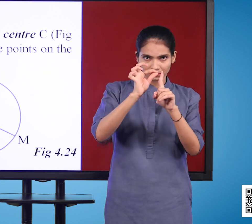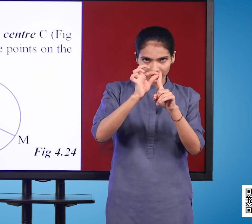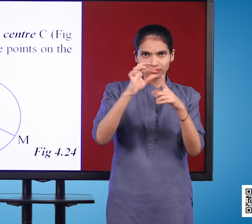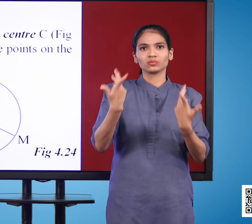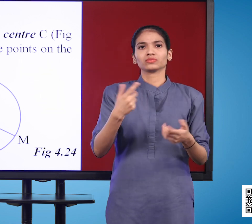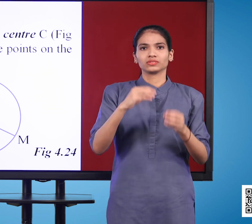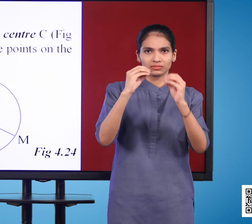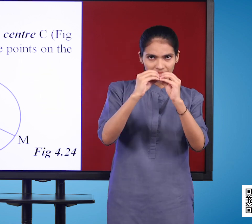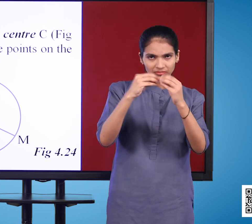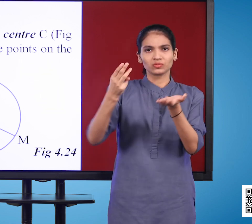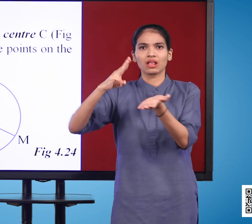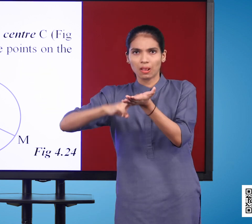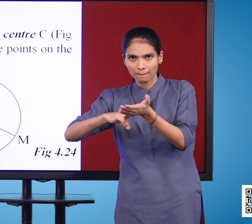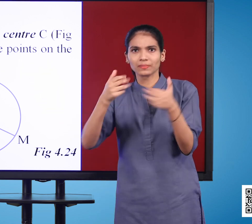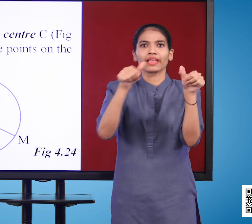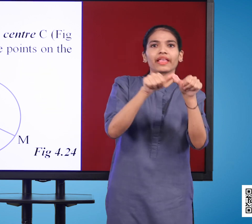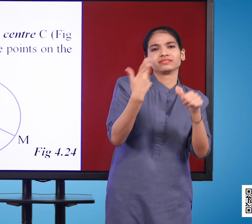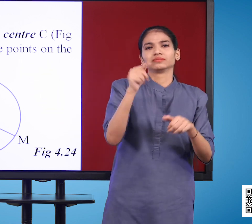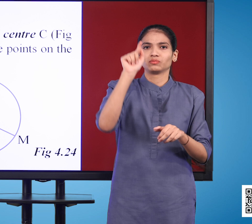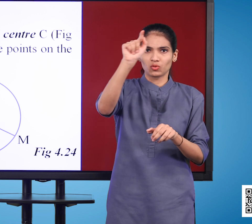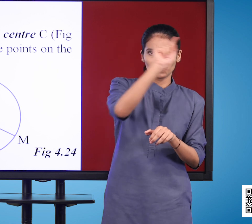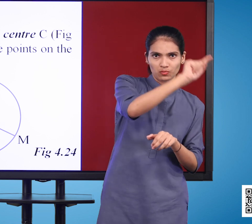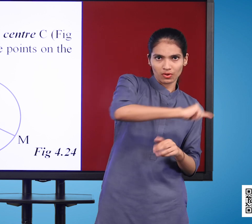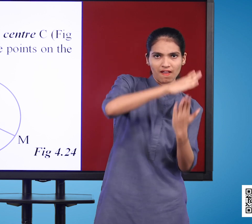B, M are points on the circle.